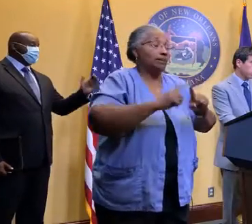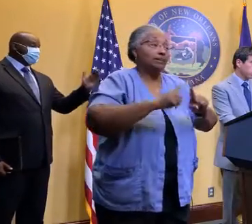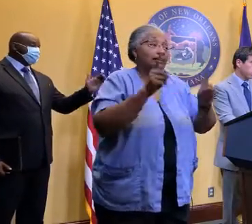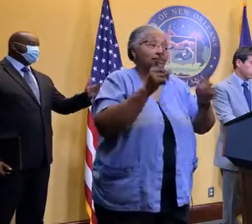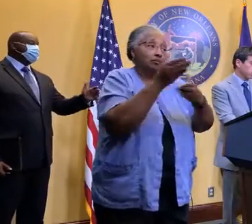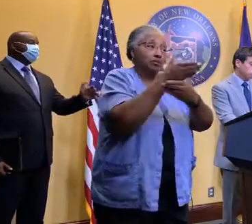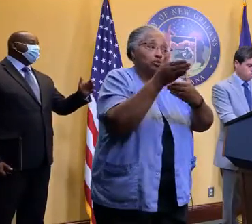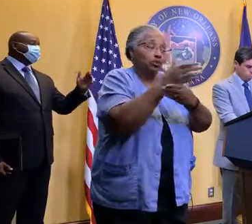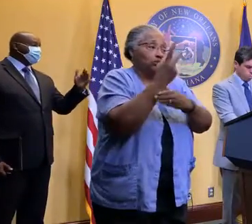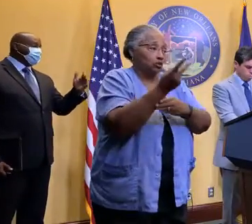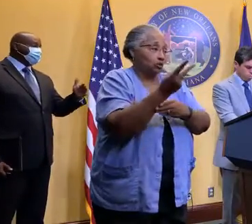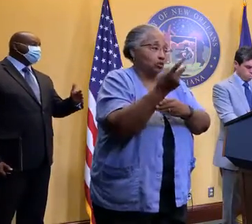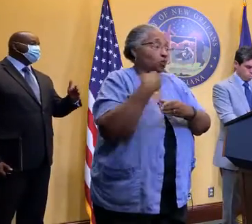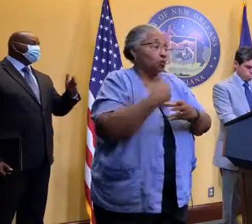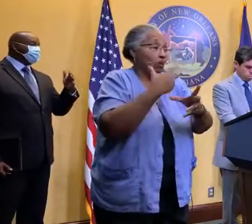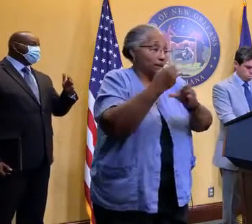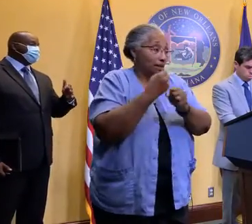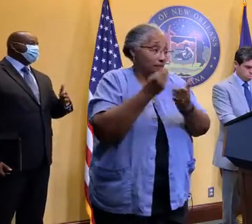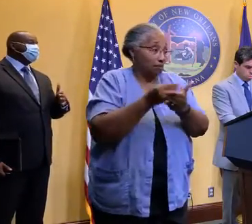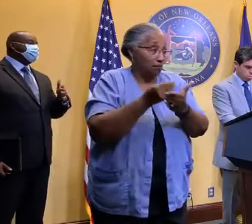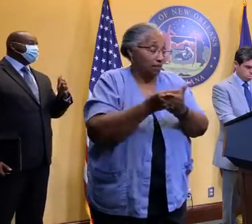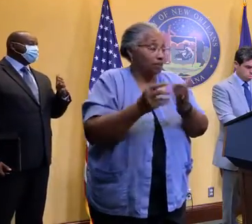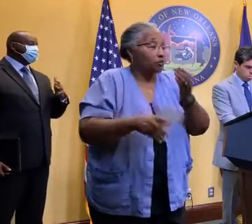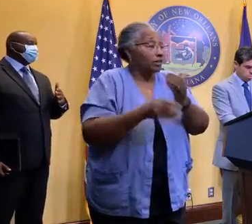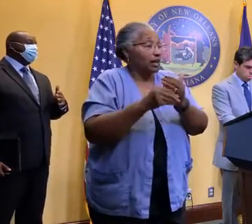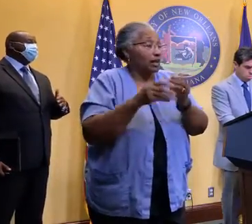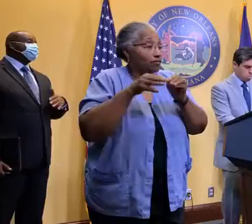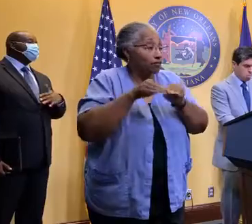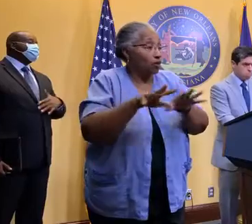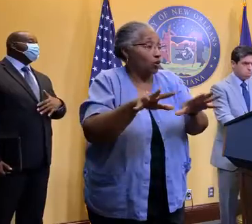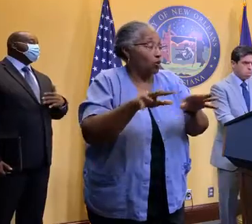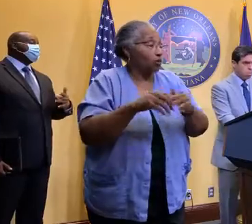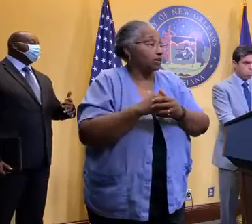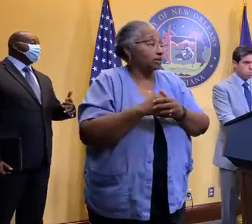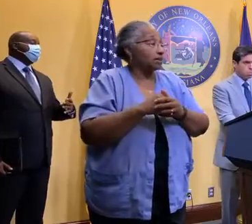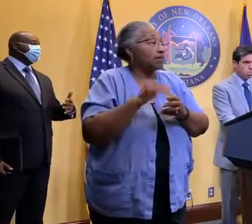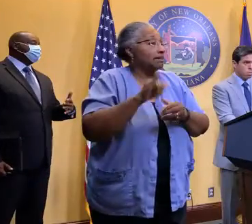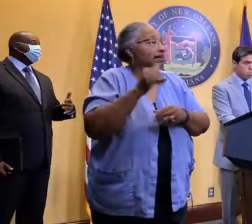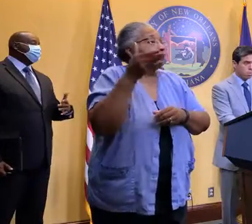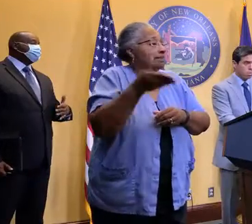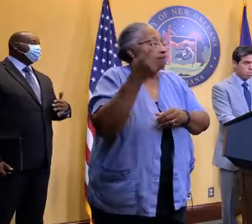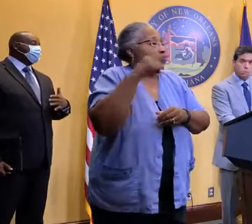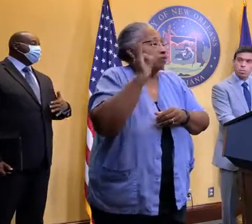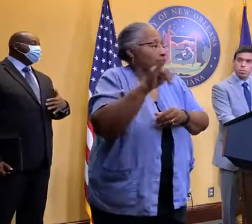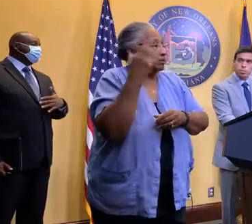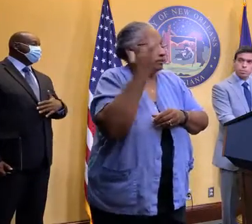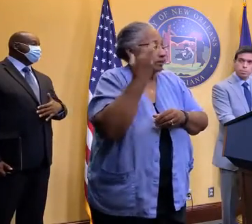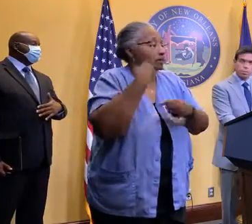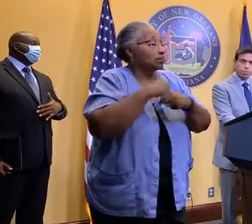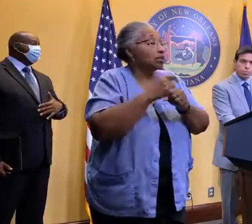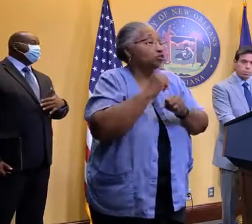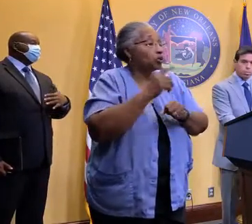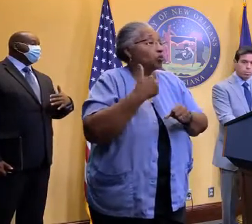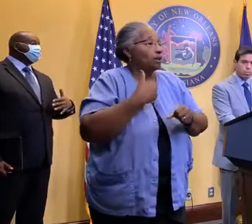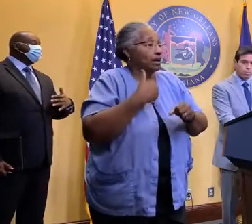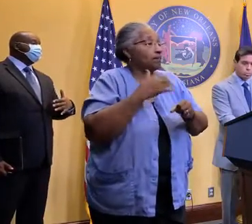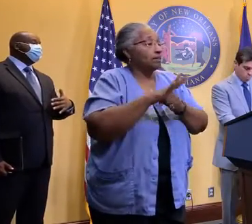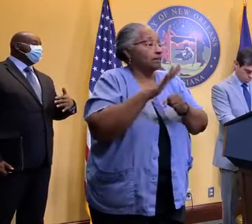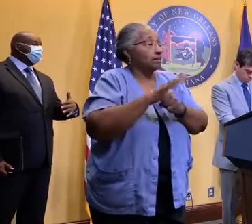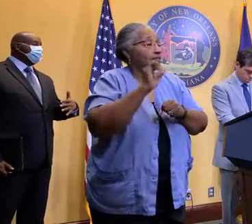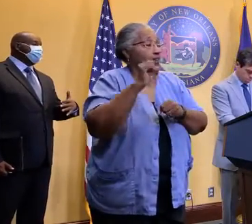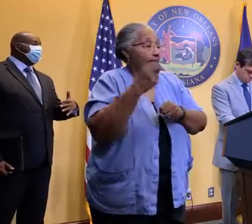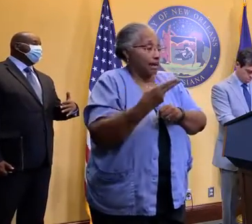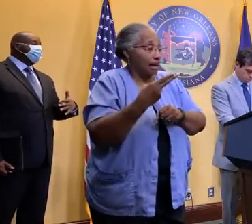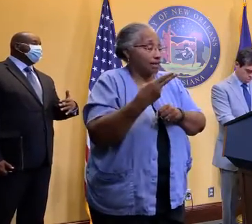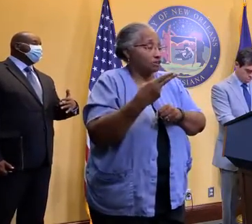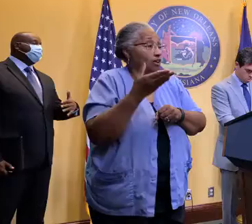two. As we receive cash, we ebb and flow based on our expenditures. So that is there for that purpose, to make sure cash is set aside, make sure we